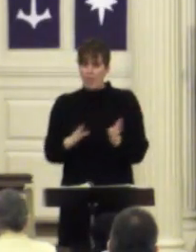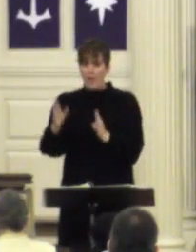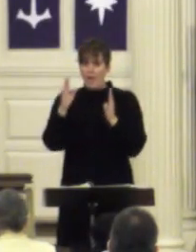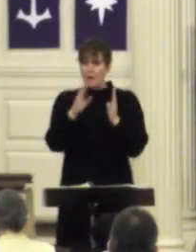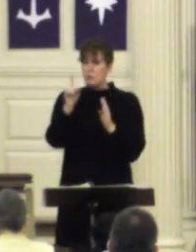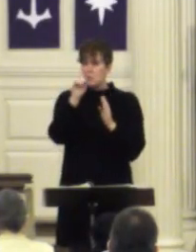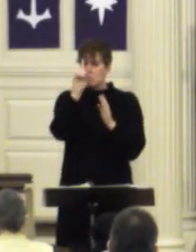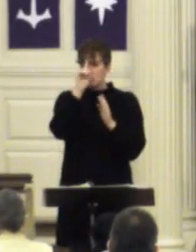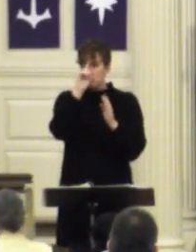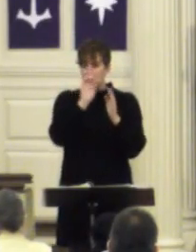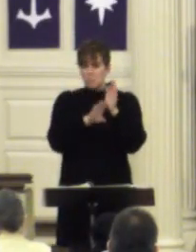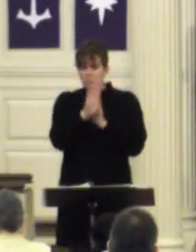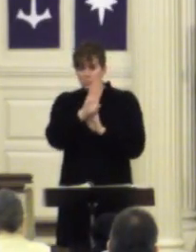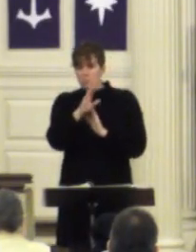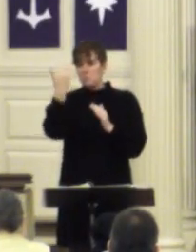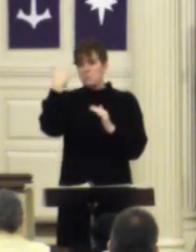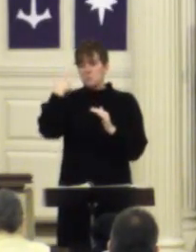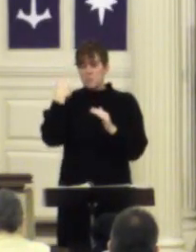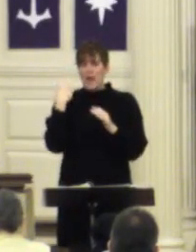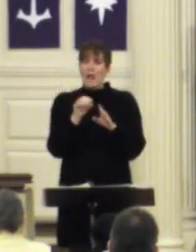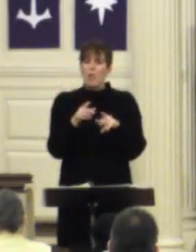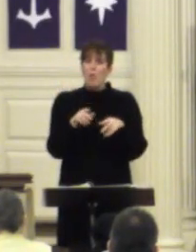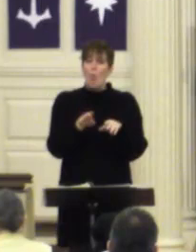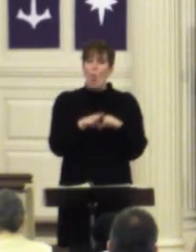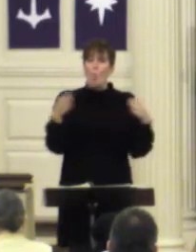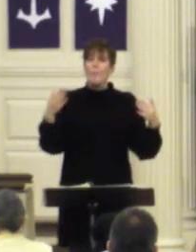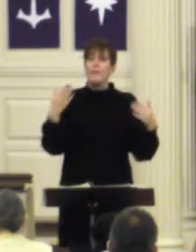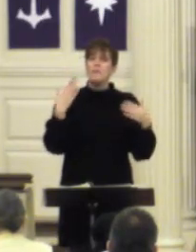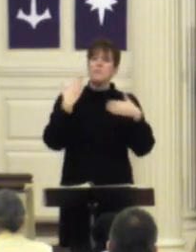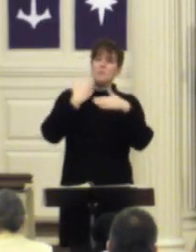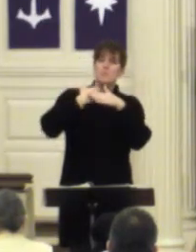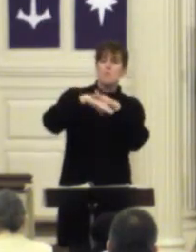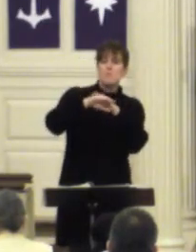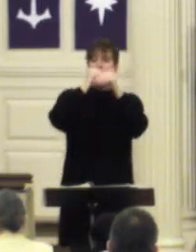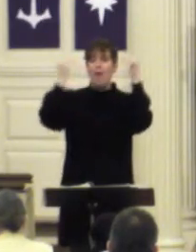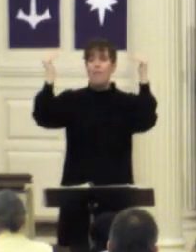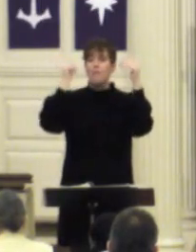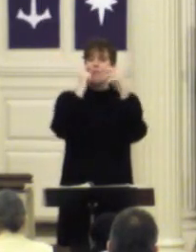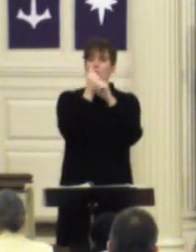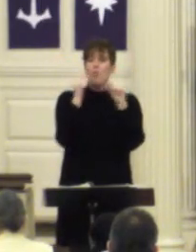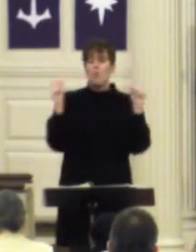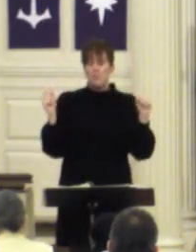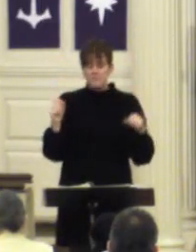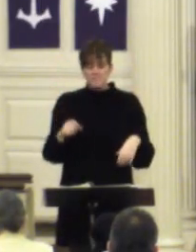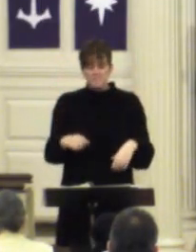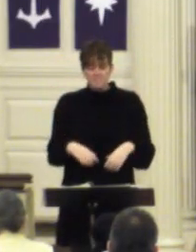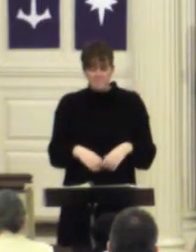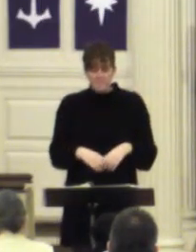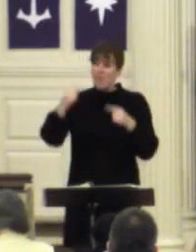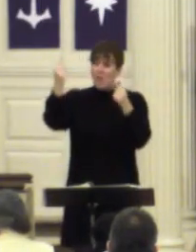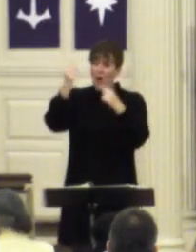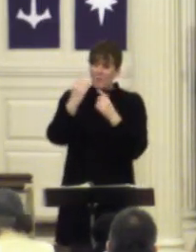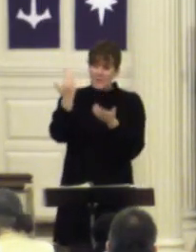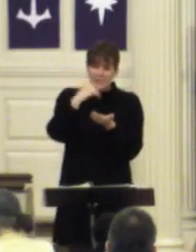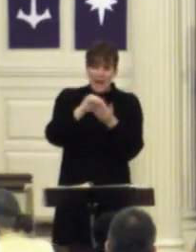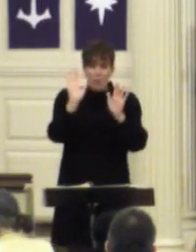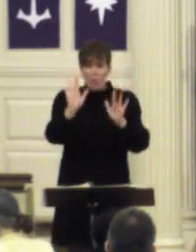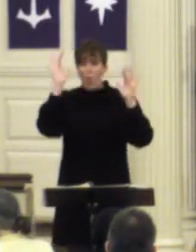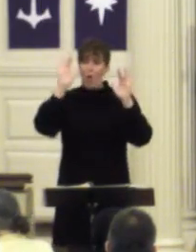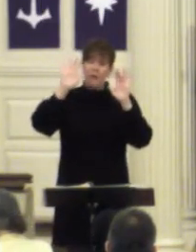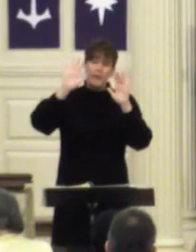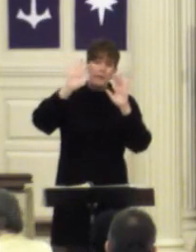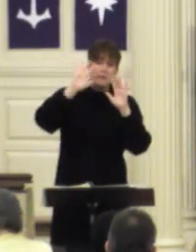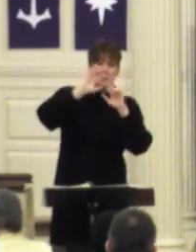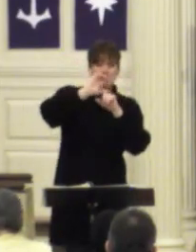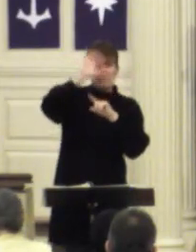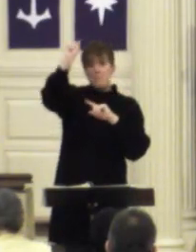us the way to eternal salvation, that when he comes again in glory and majesty, and all is at last